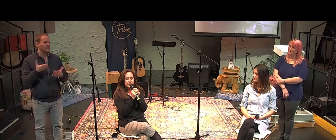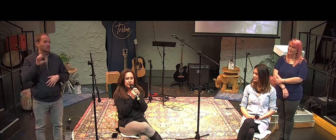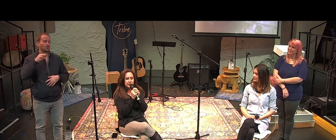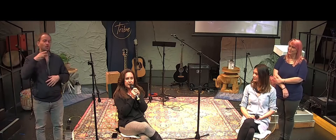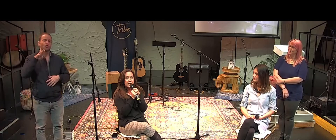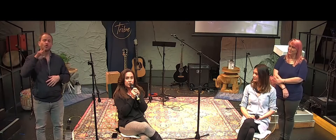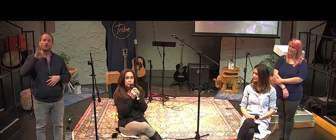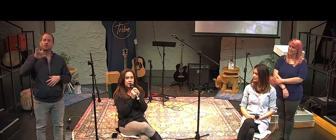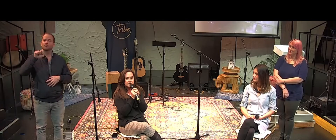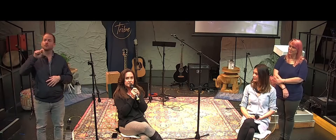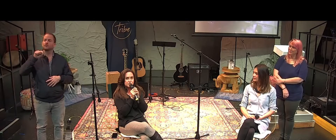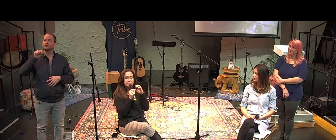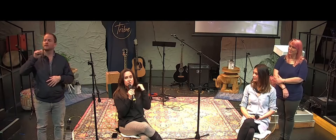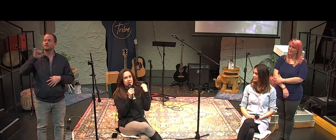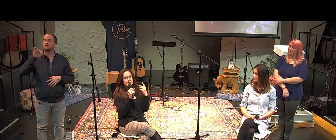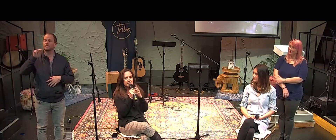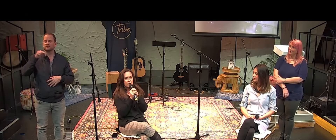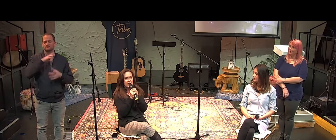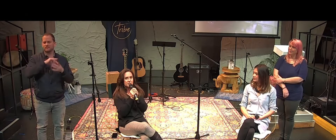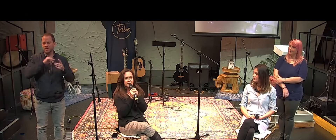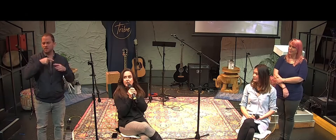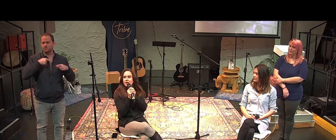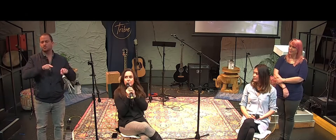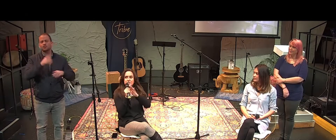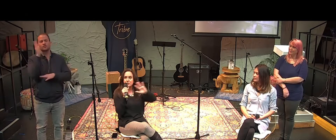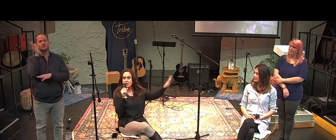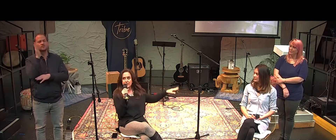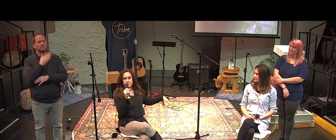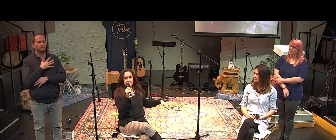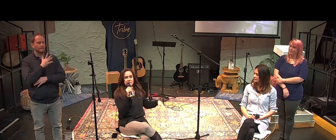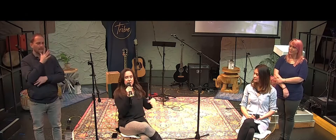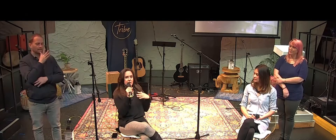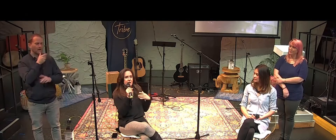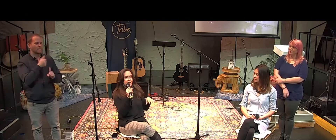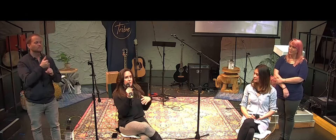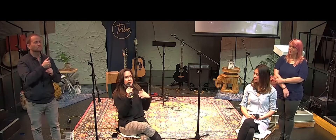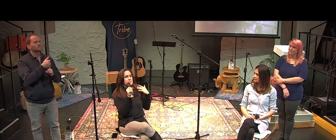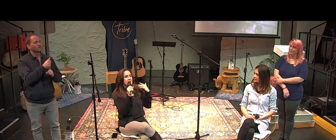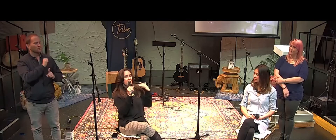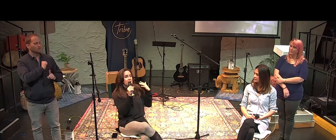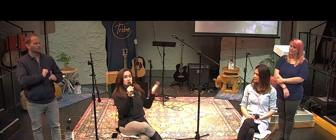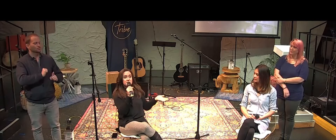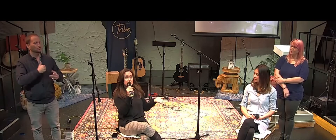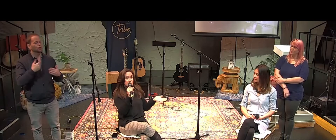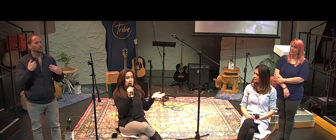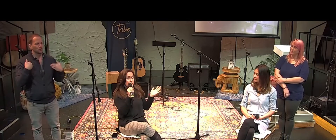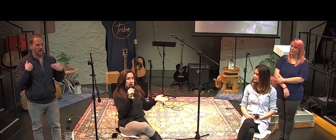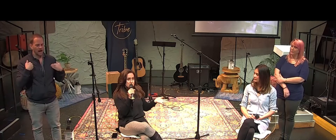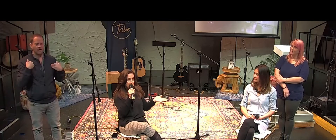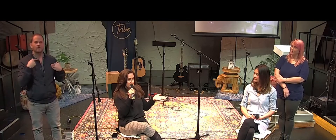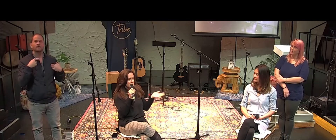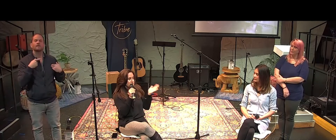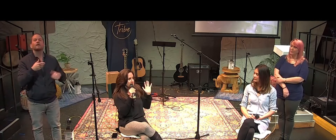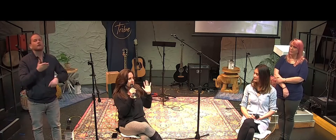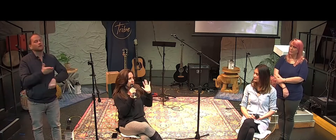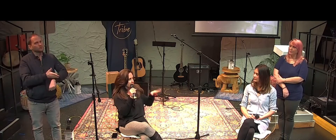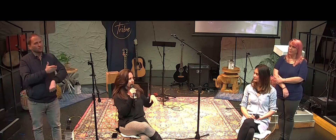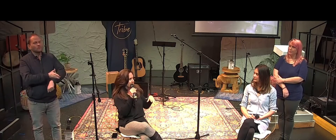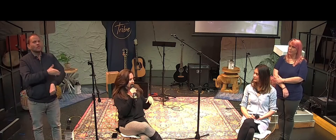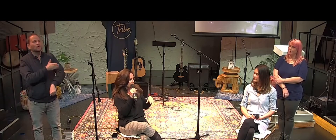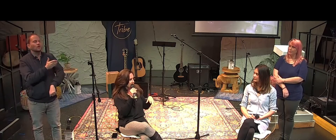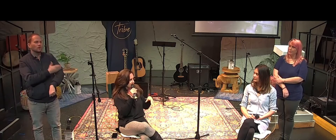mom had open heart surgery a few weeks ago. Actually, I'm going to tell you all now because it's quicker to get out of the way. She's doing much better. She's